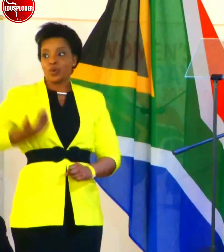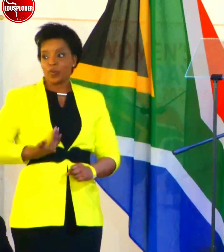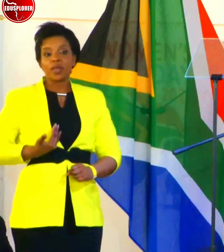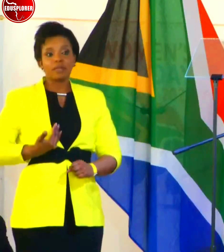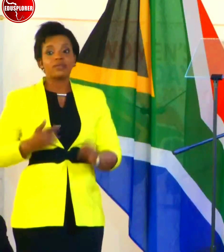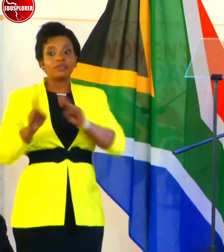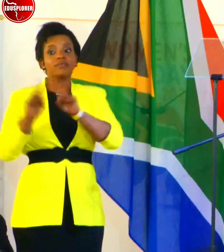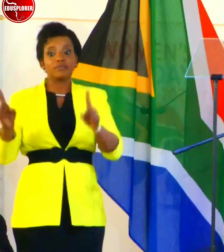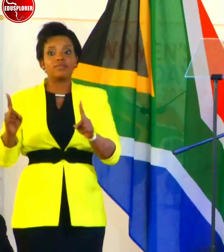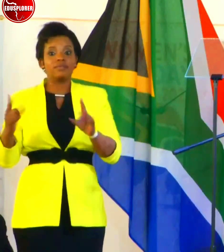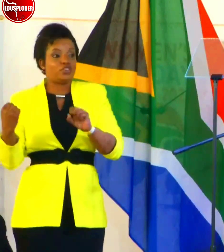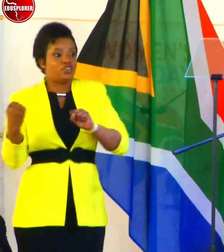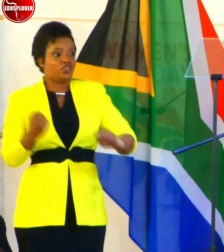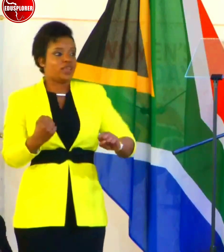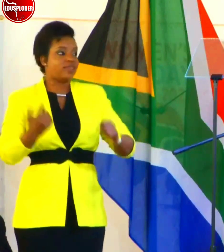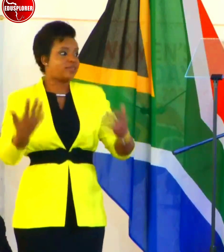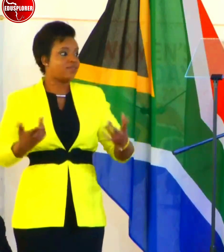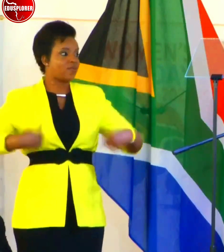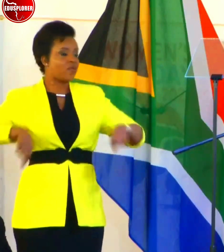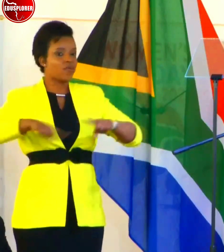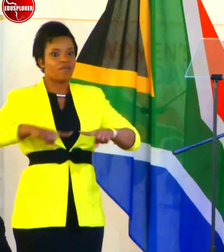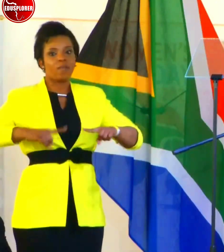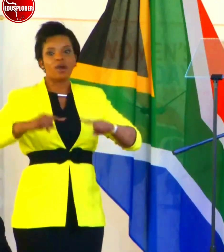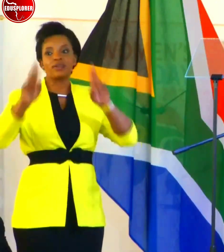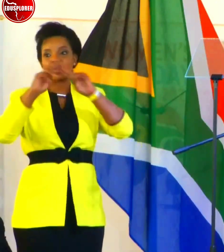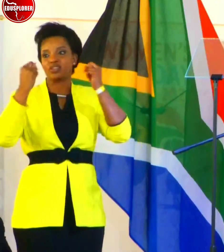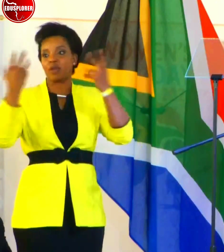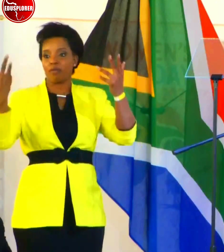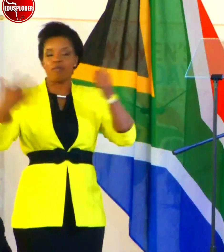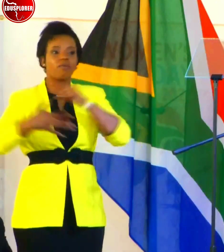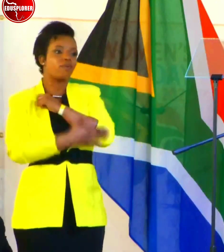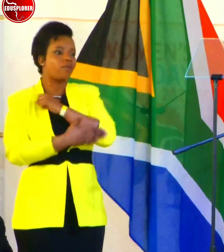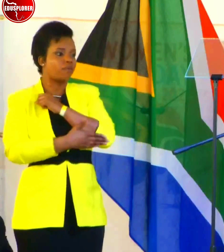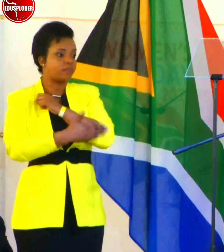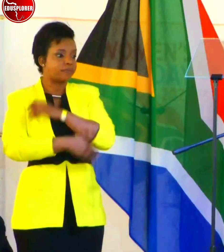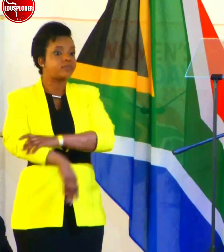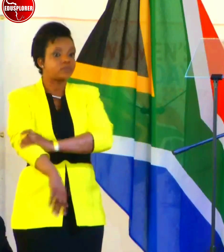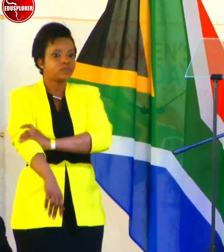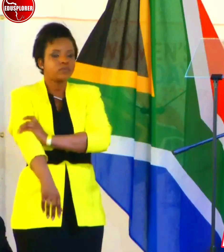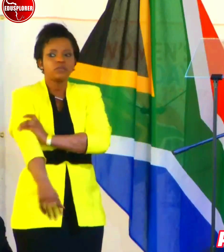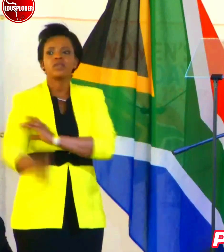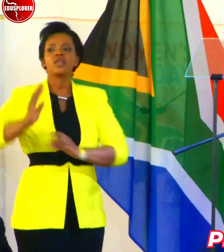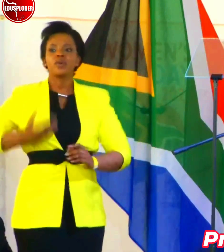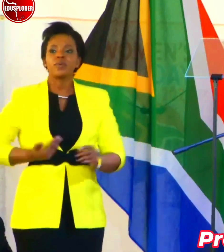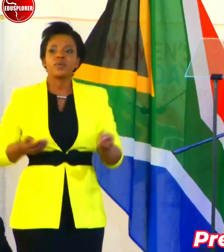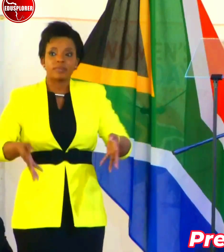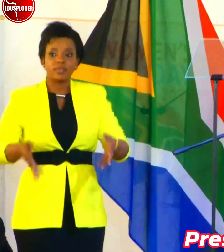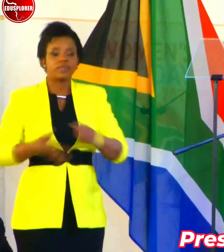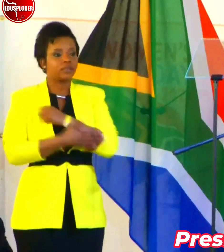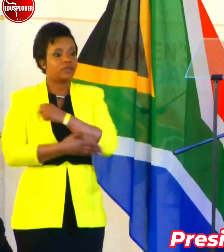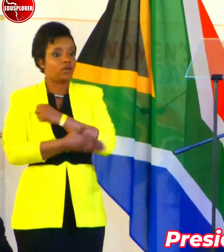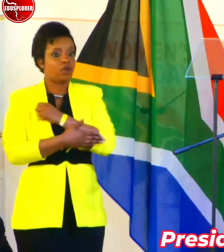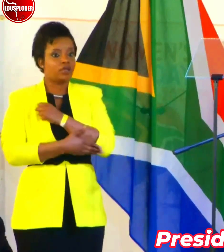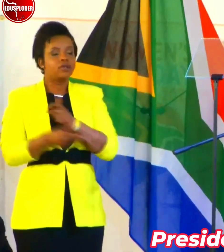our nation. They carry our nation, and the women of our country prepare the next